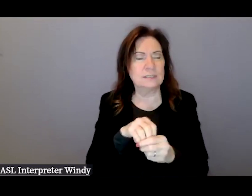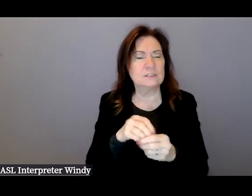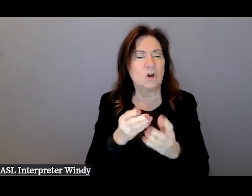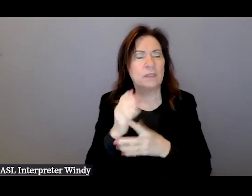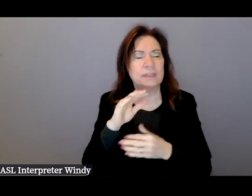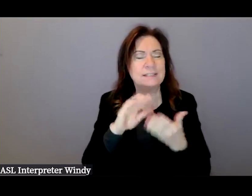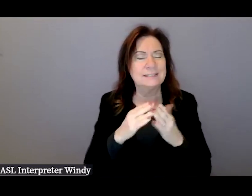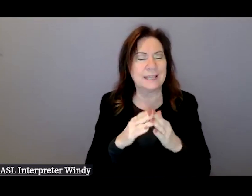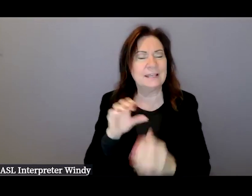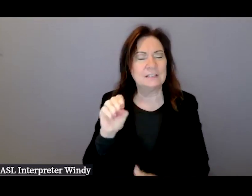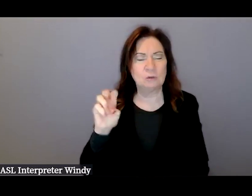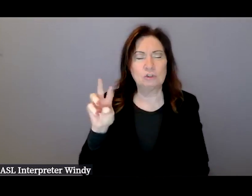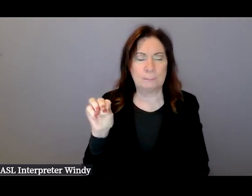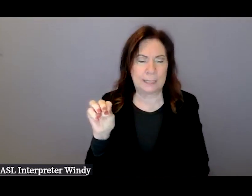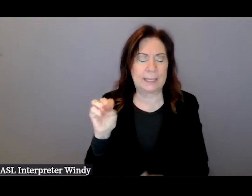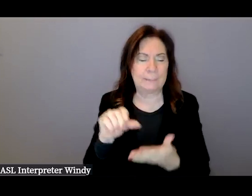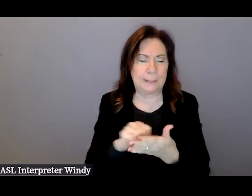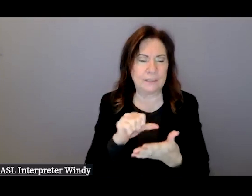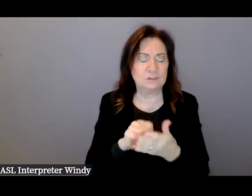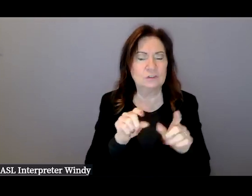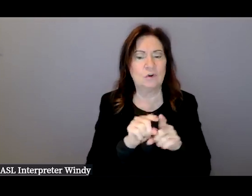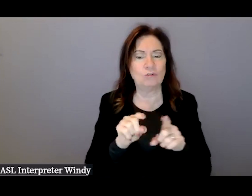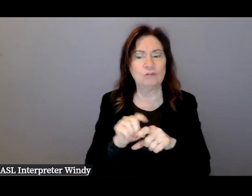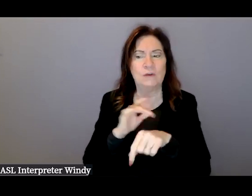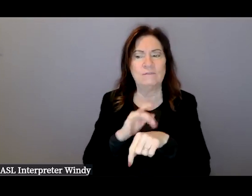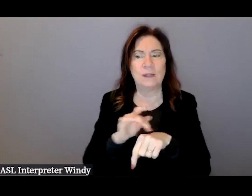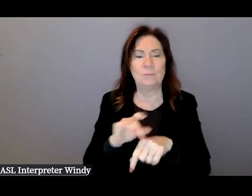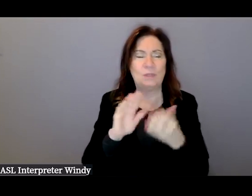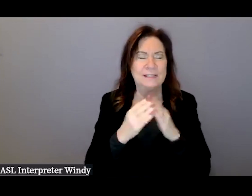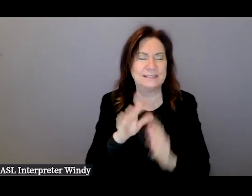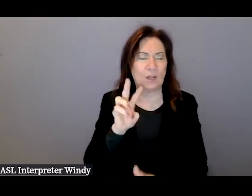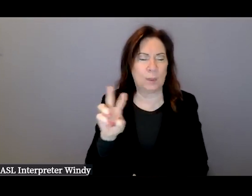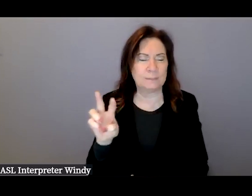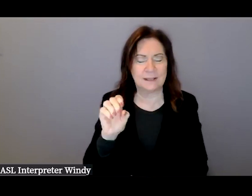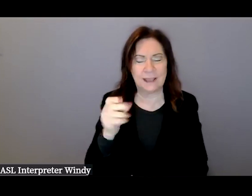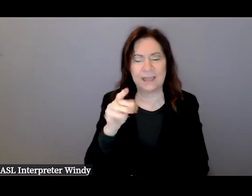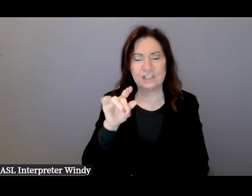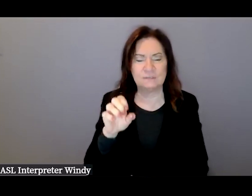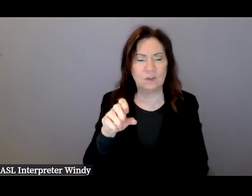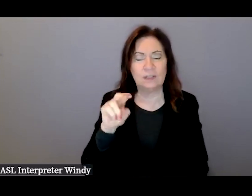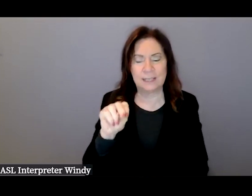social media channels and is also available on the city's website at